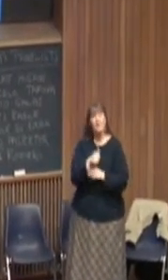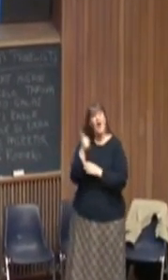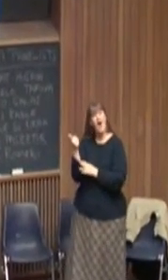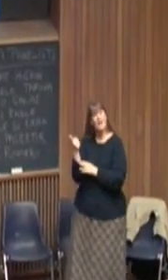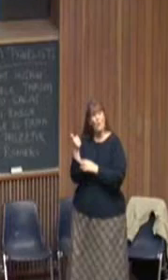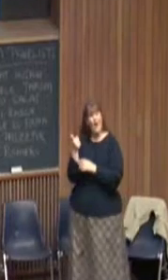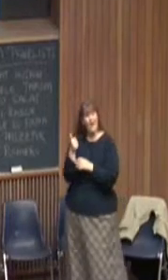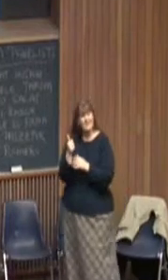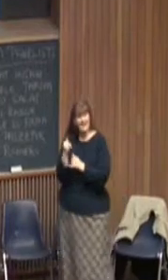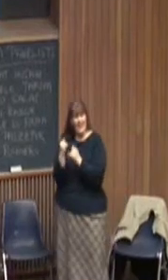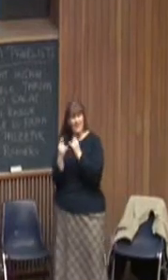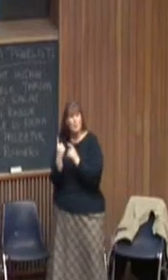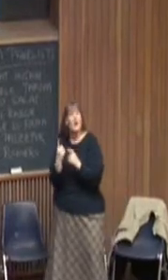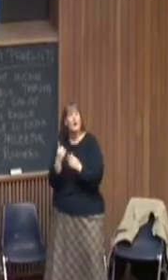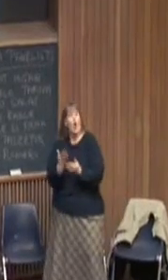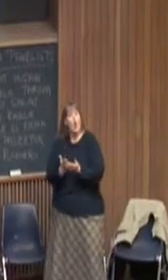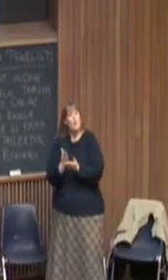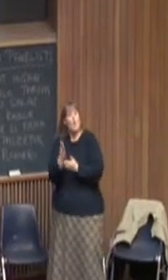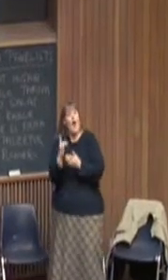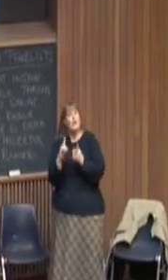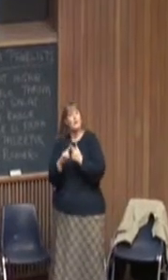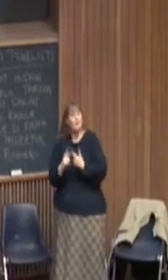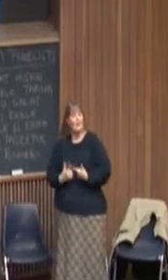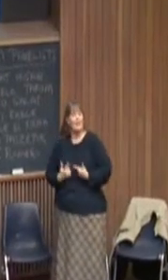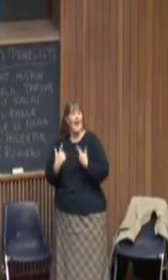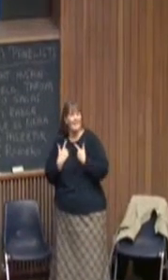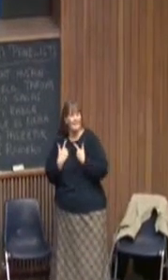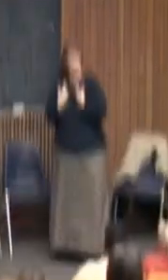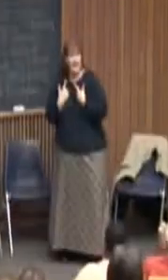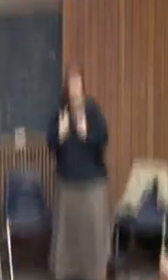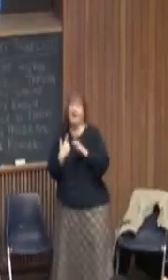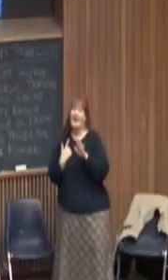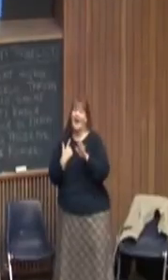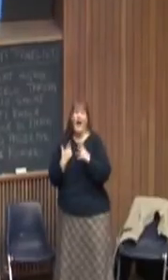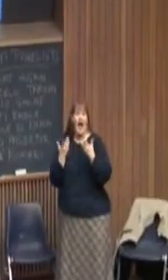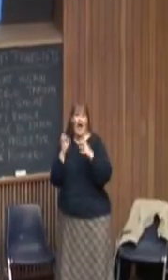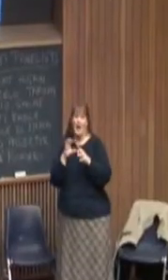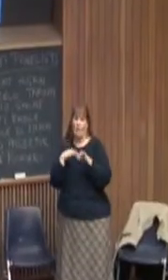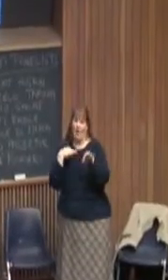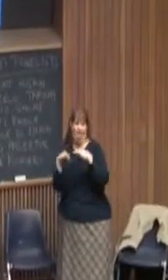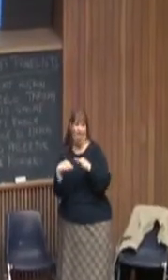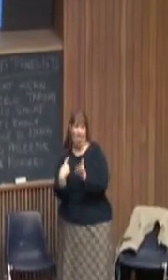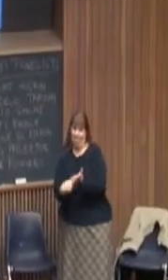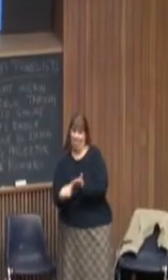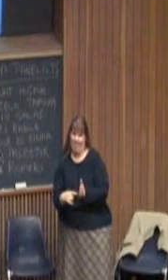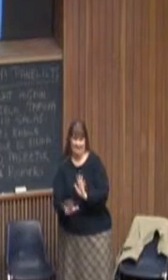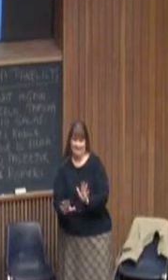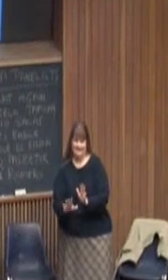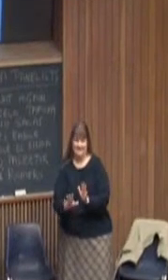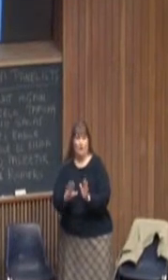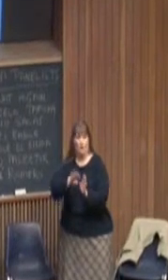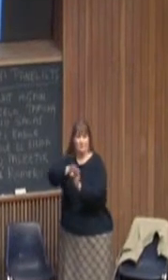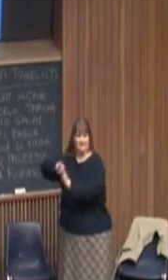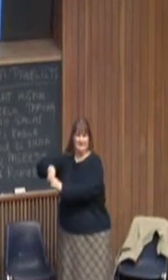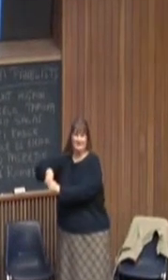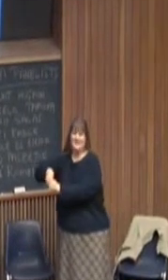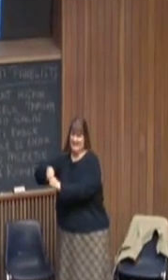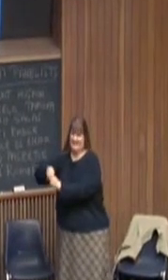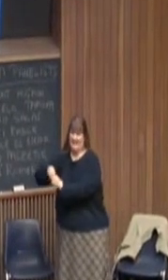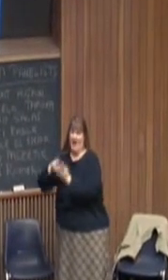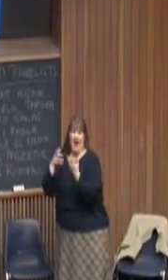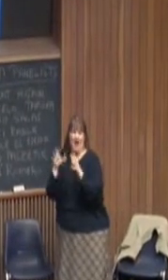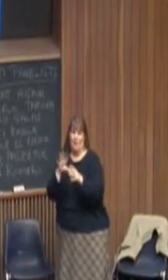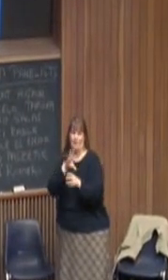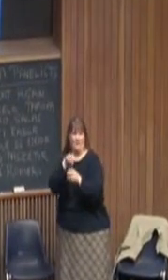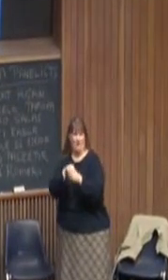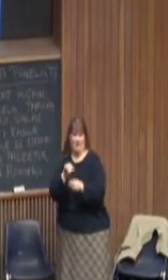leave it out of here is because that will get you into a whole different ballgame, and that's not what this presentation is about. So that's what we're